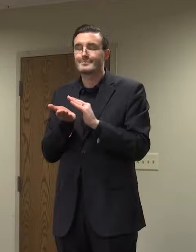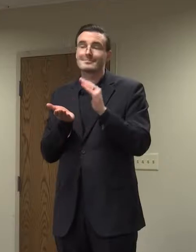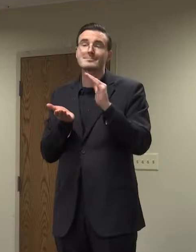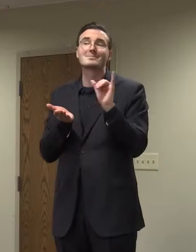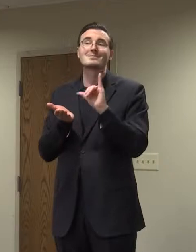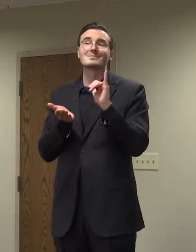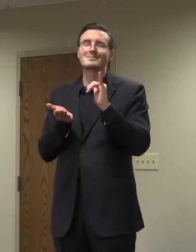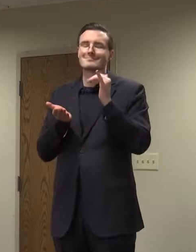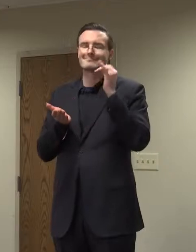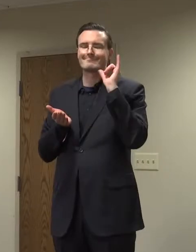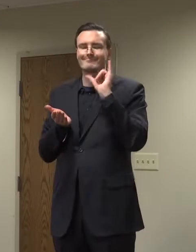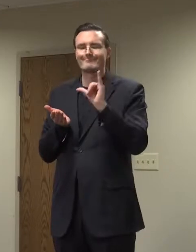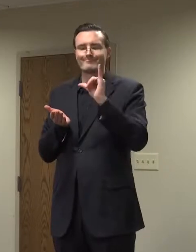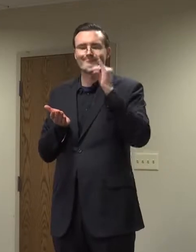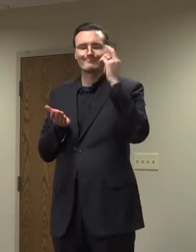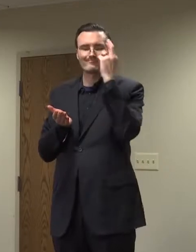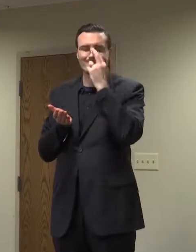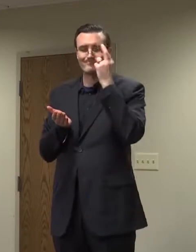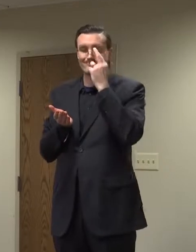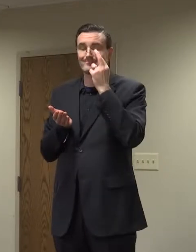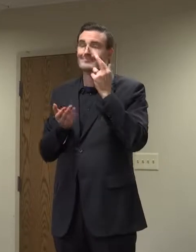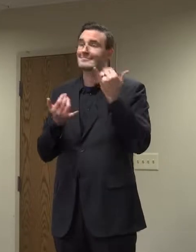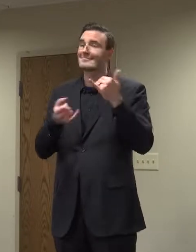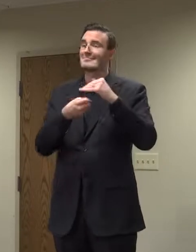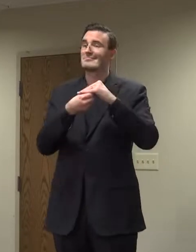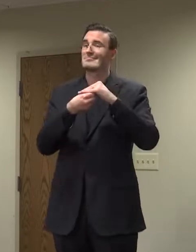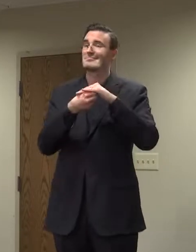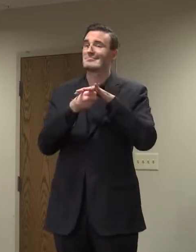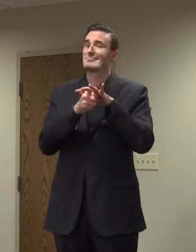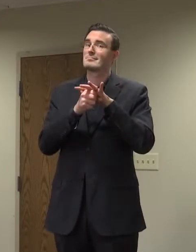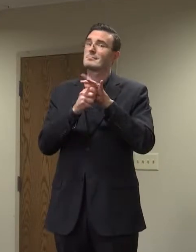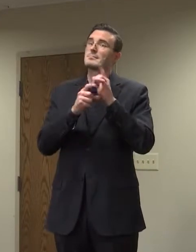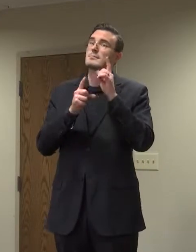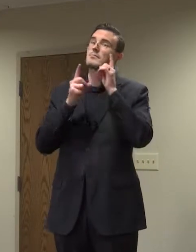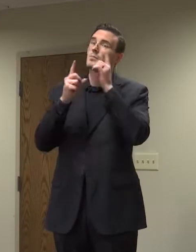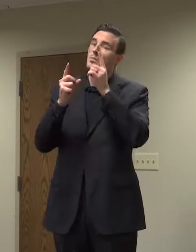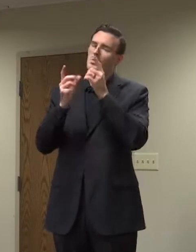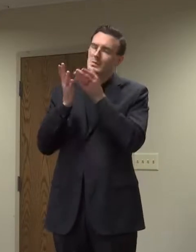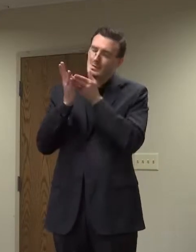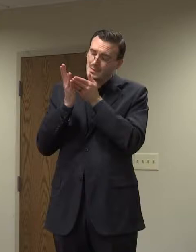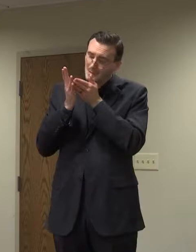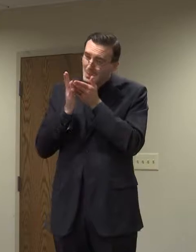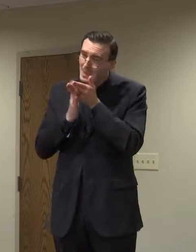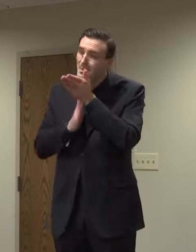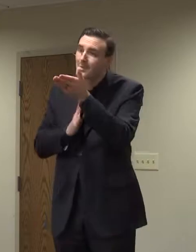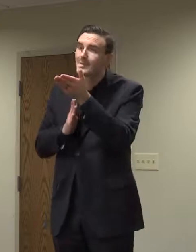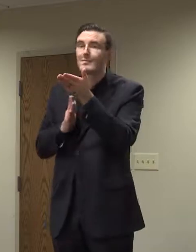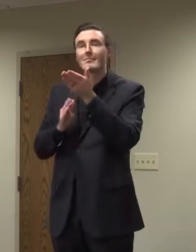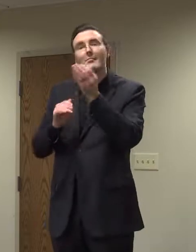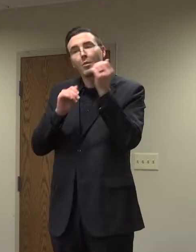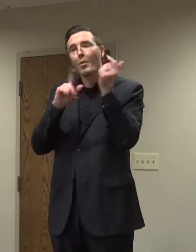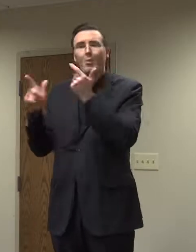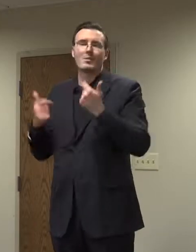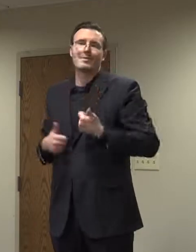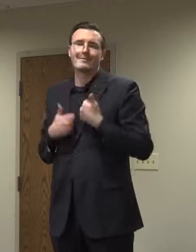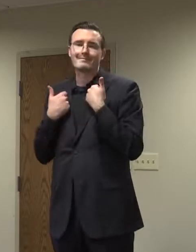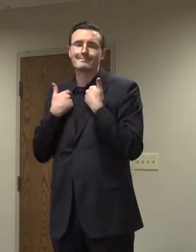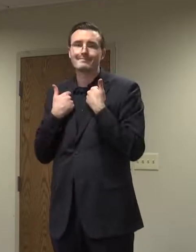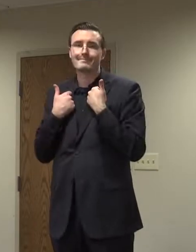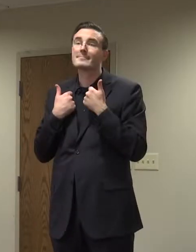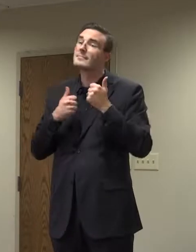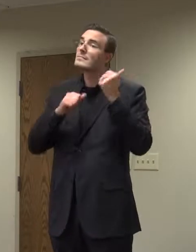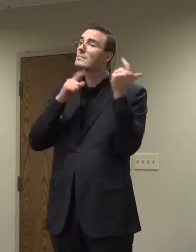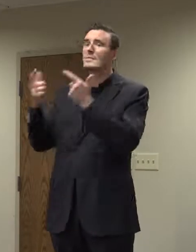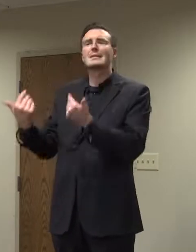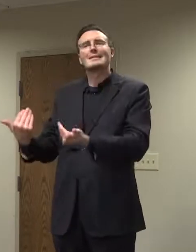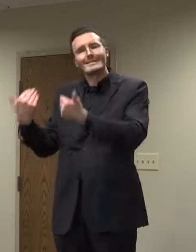pandemic will be something that we will try and get to the other side of. But we are all in this together, and we are all responsible for